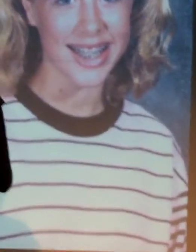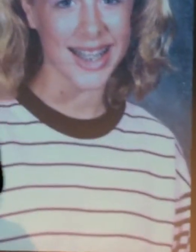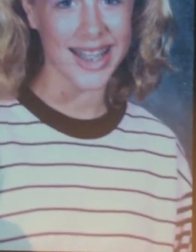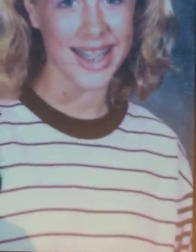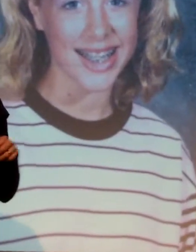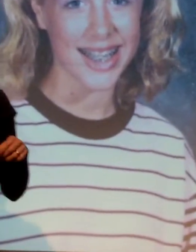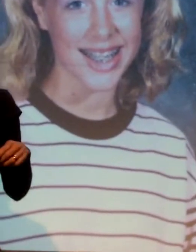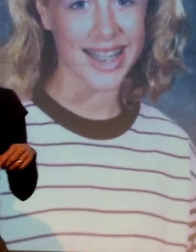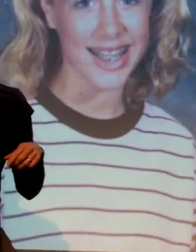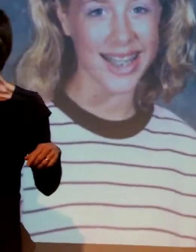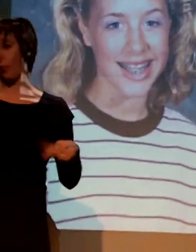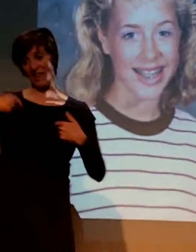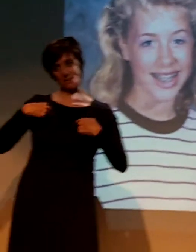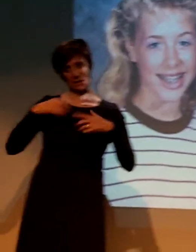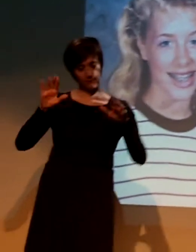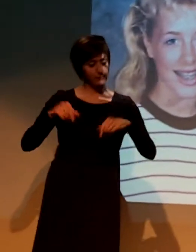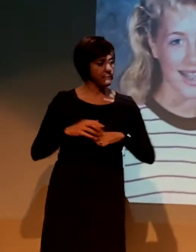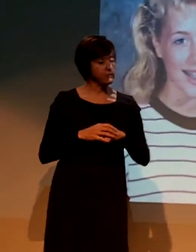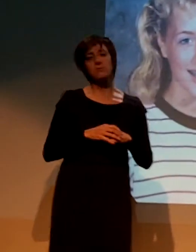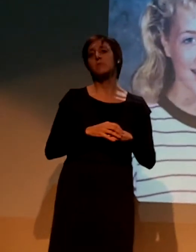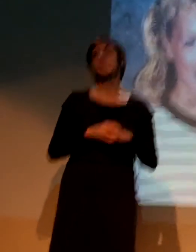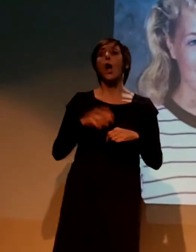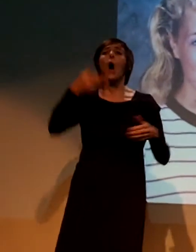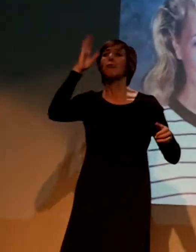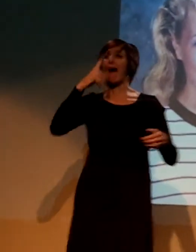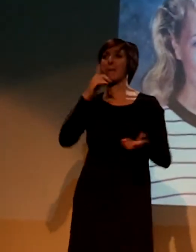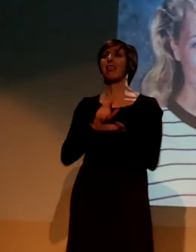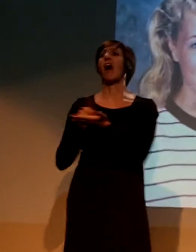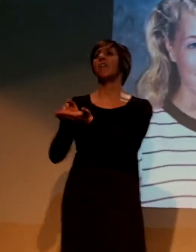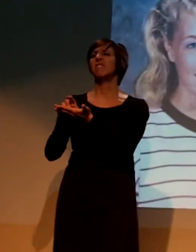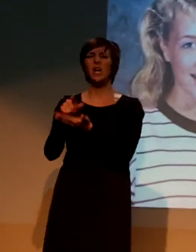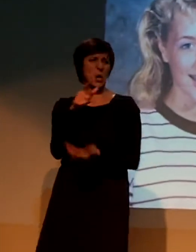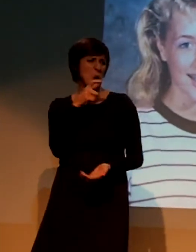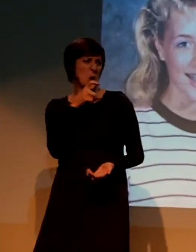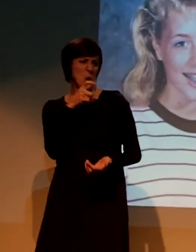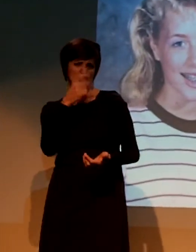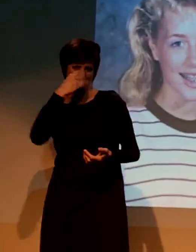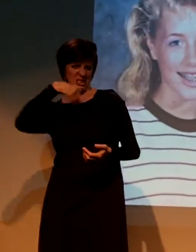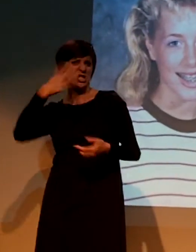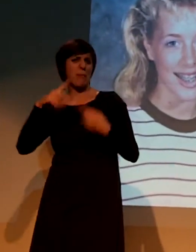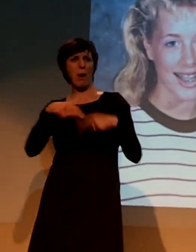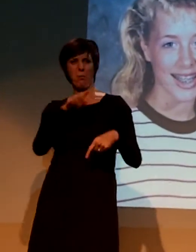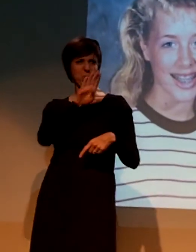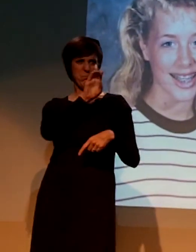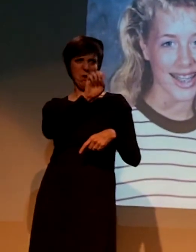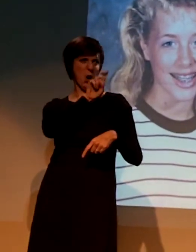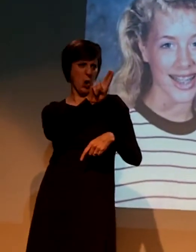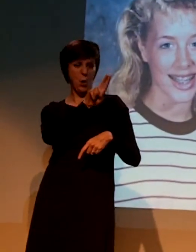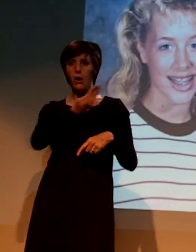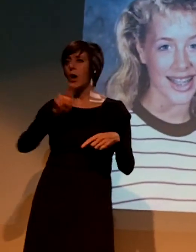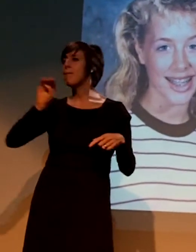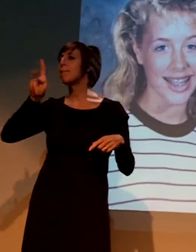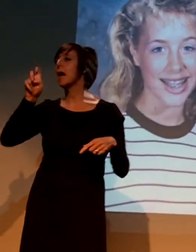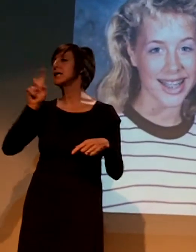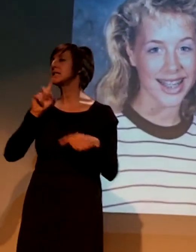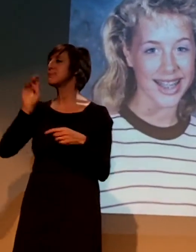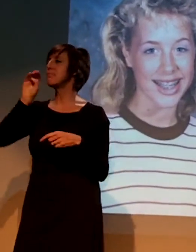Romano, this is me. Oh God, I'm in love. Who gives a shit about Bo? Mike is Mr.